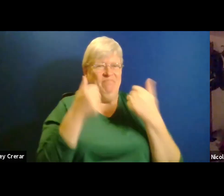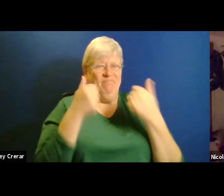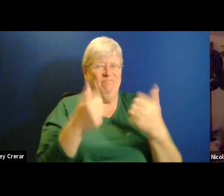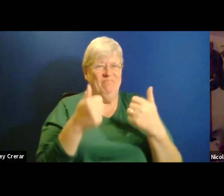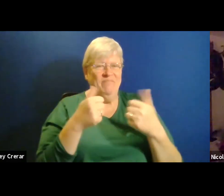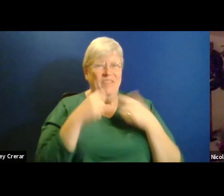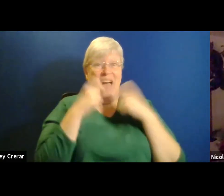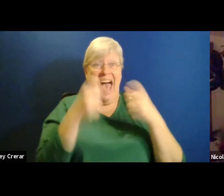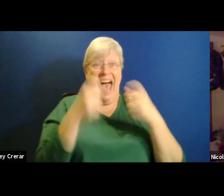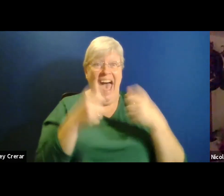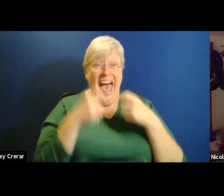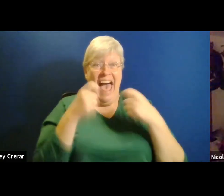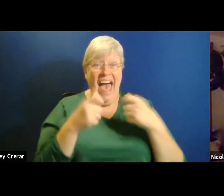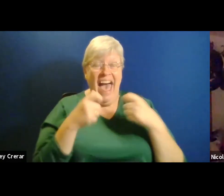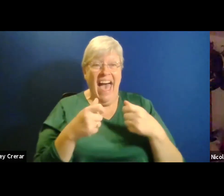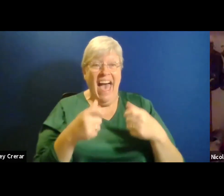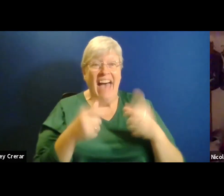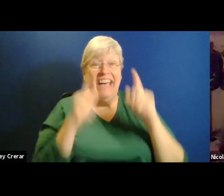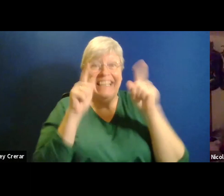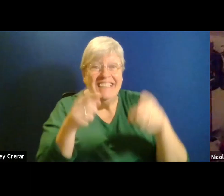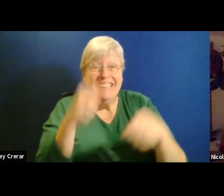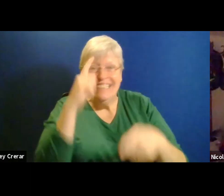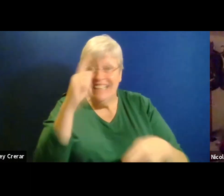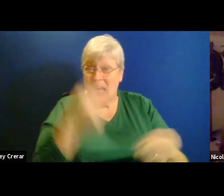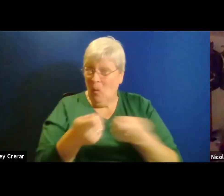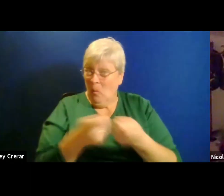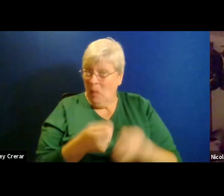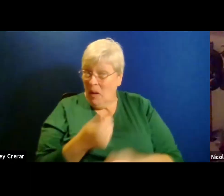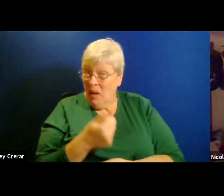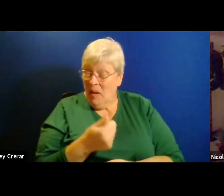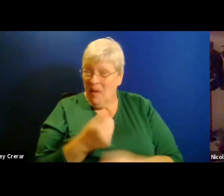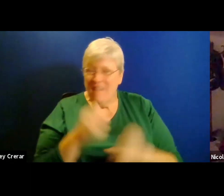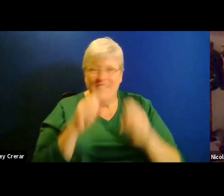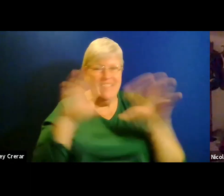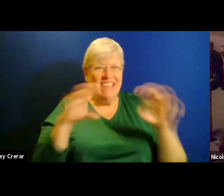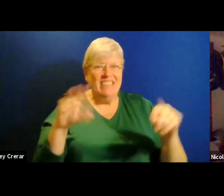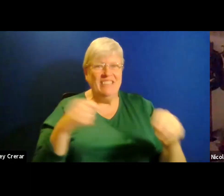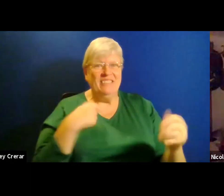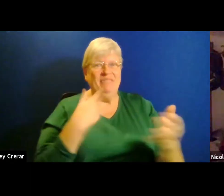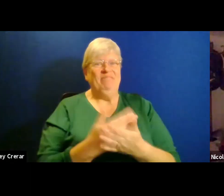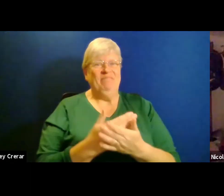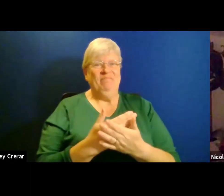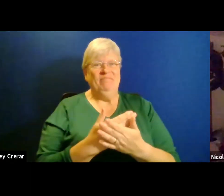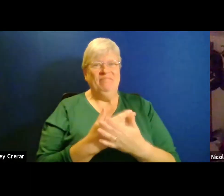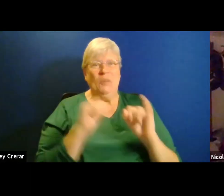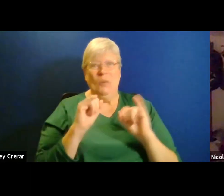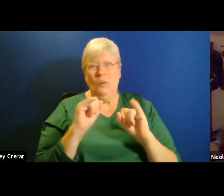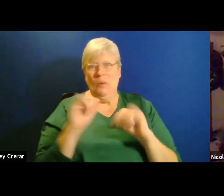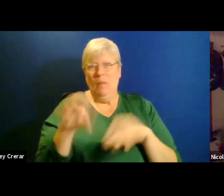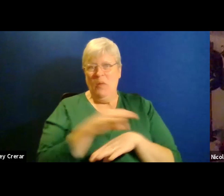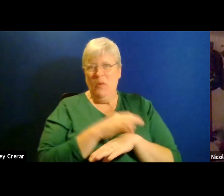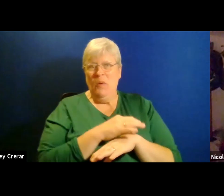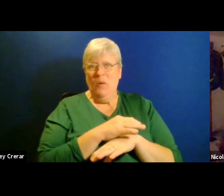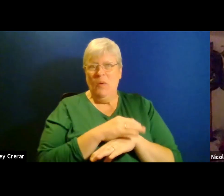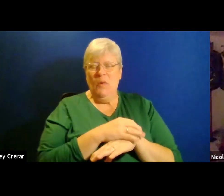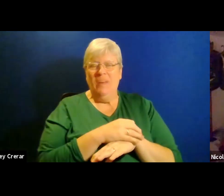Skirls, oh, Jonah, can you handle this? Splashes, oh, deco turquoise.